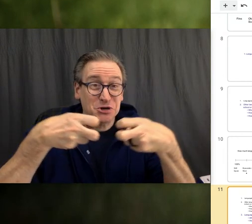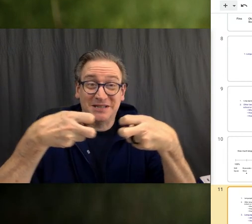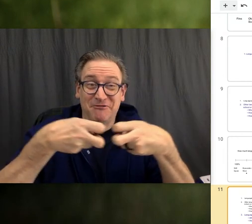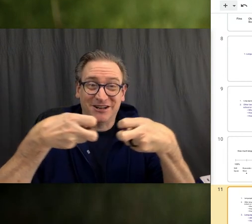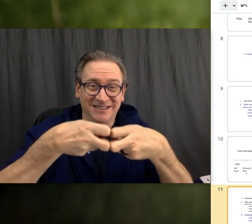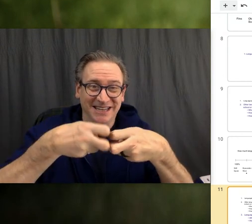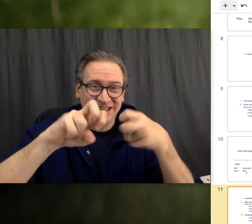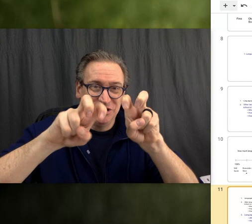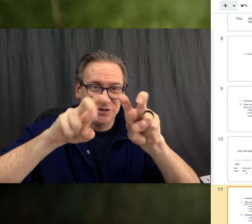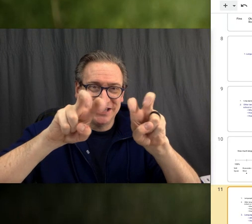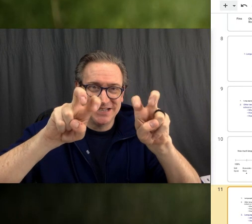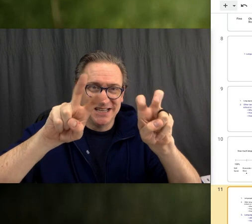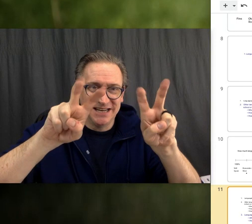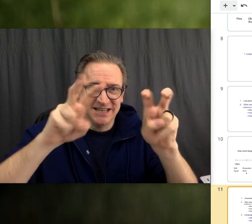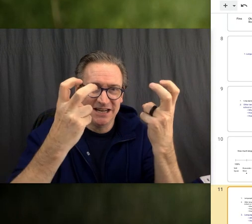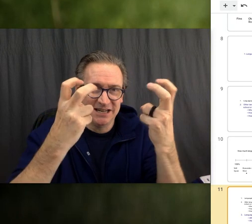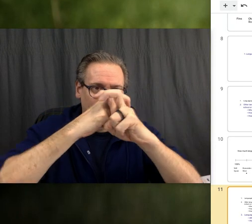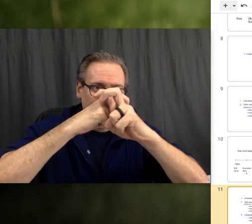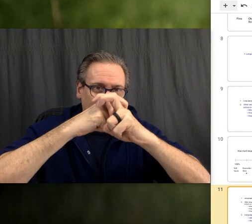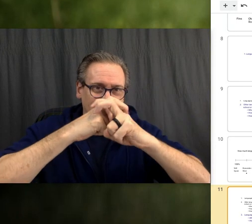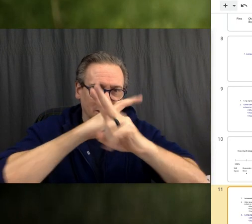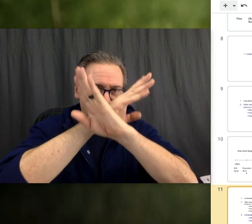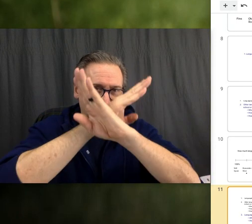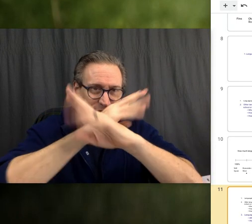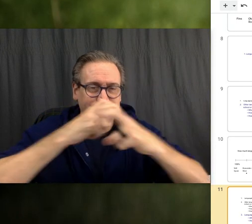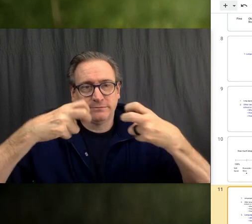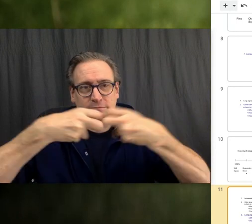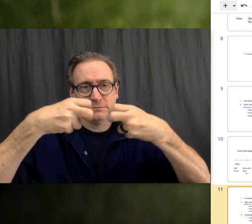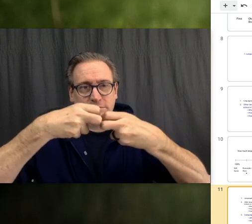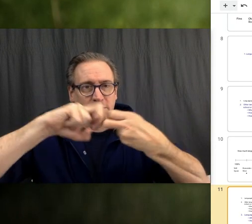Everything to do with difficulty usually uses the double X's.